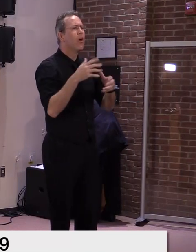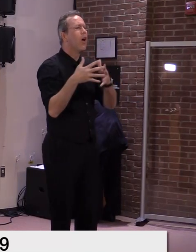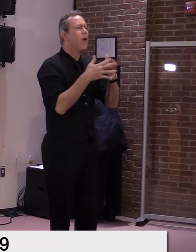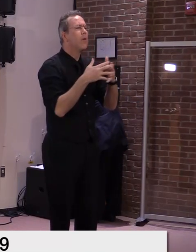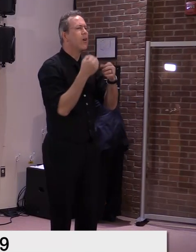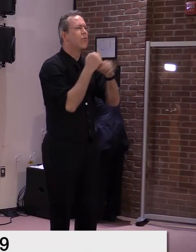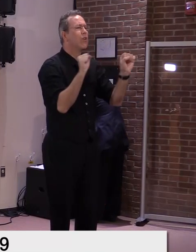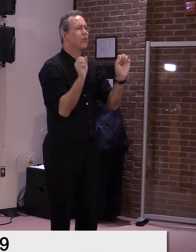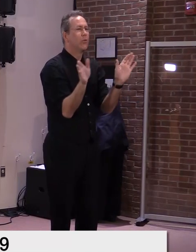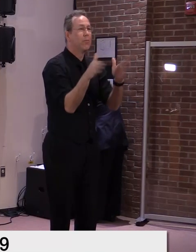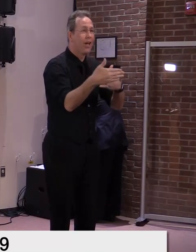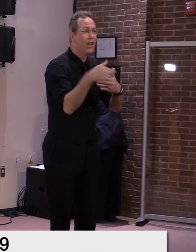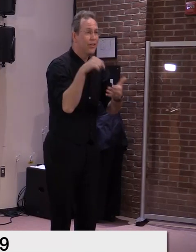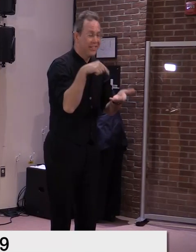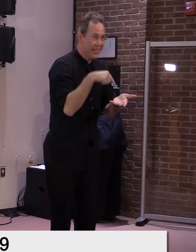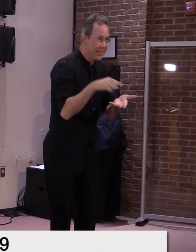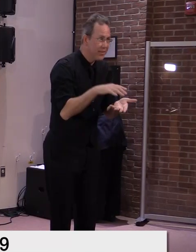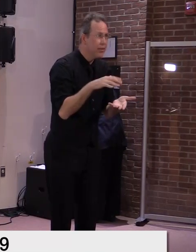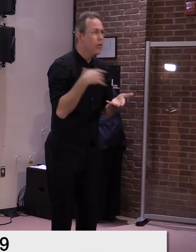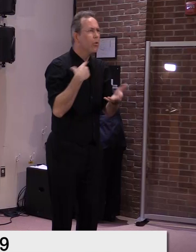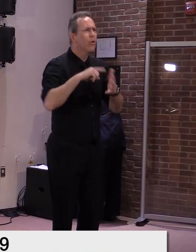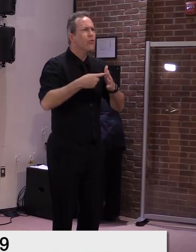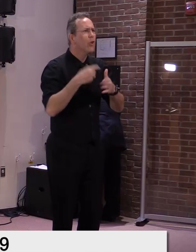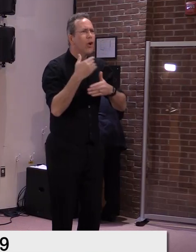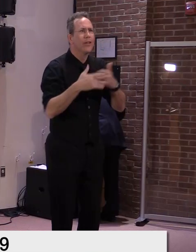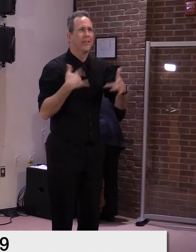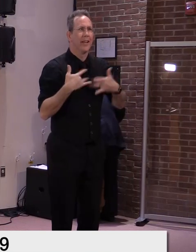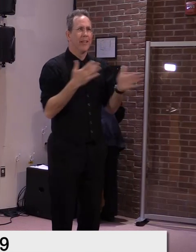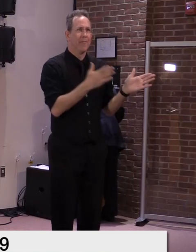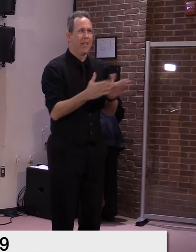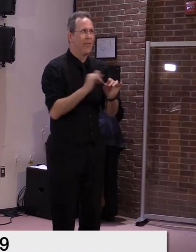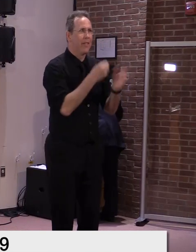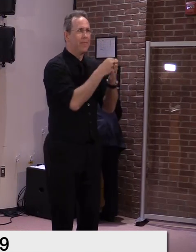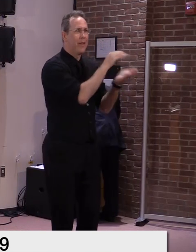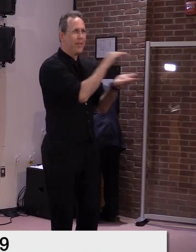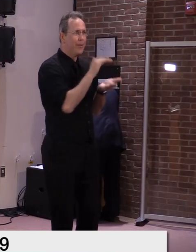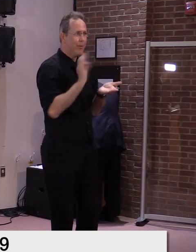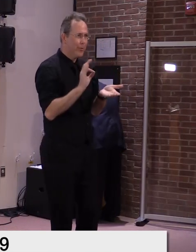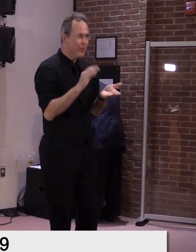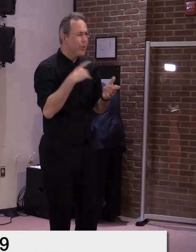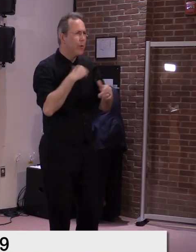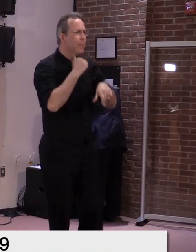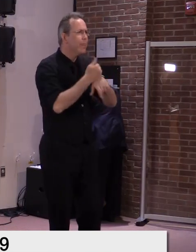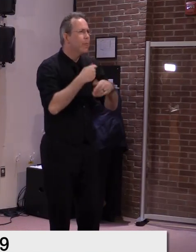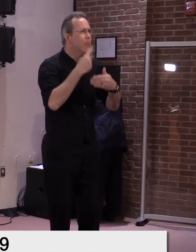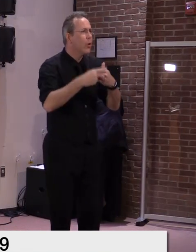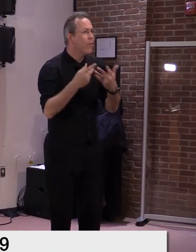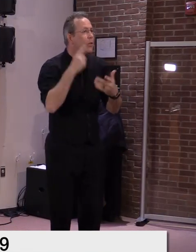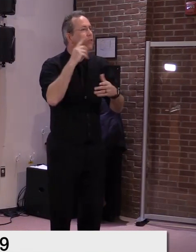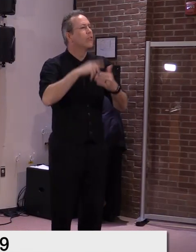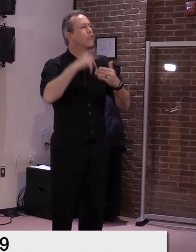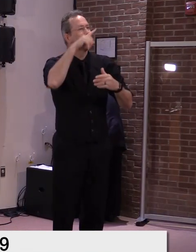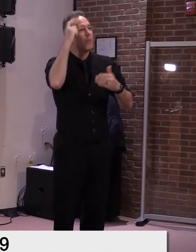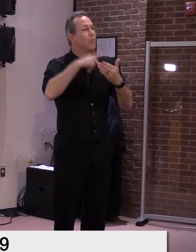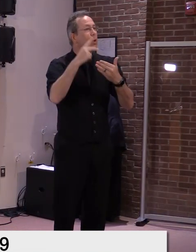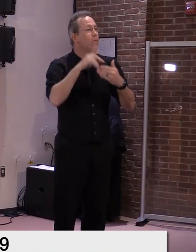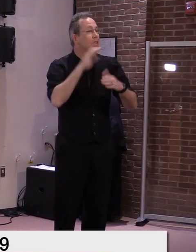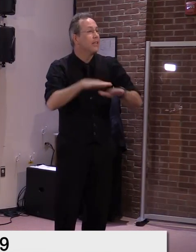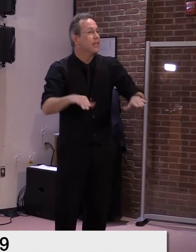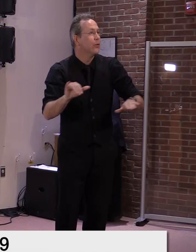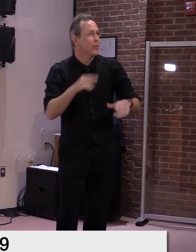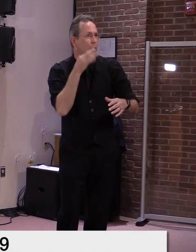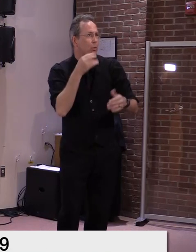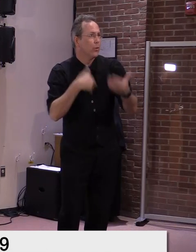a very exciting summer program initiative for our kids. We're thrilled to be joined virtually by Senator